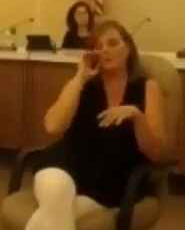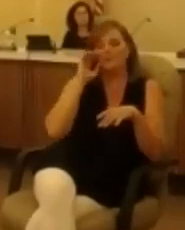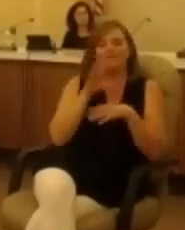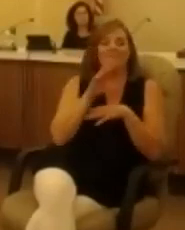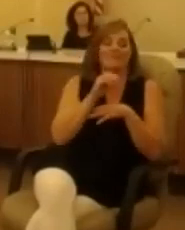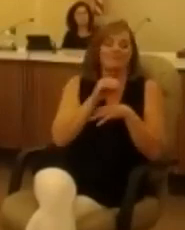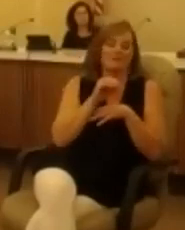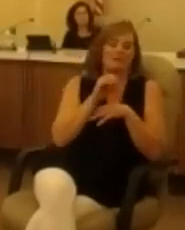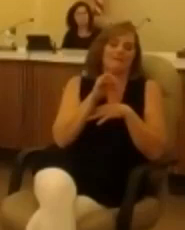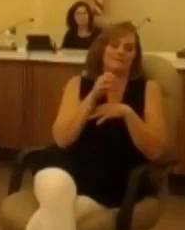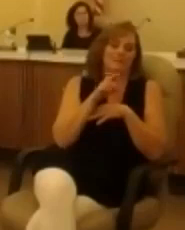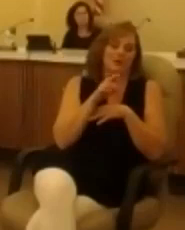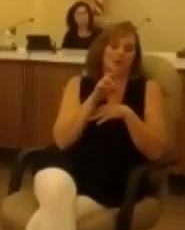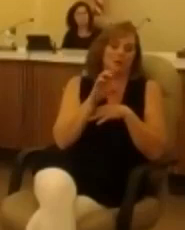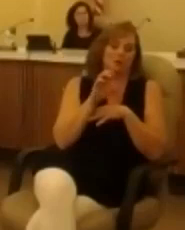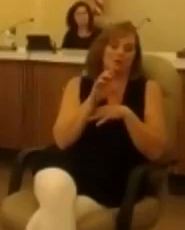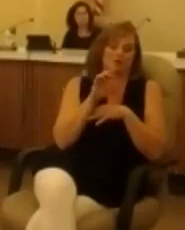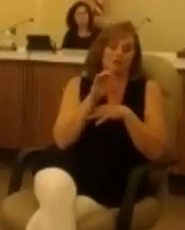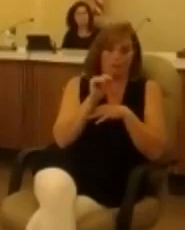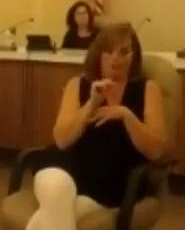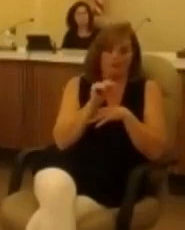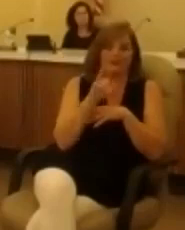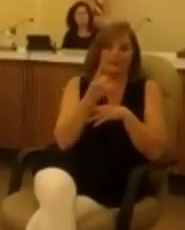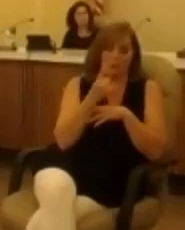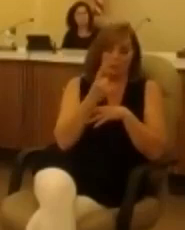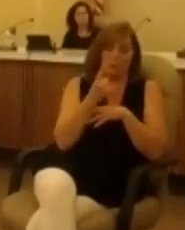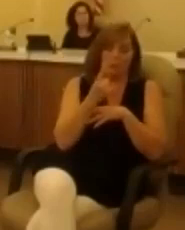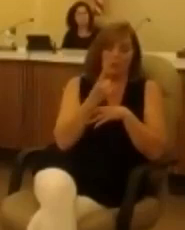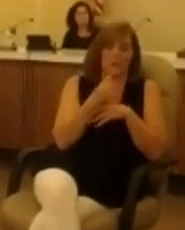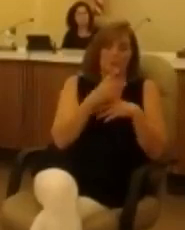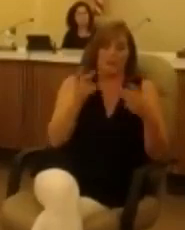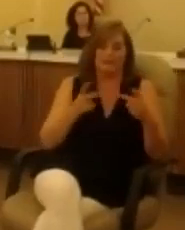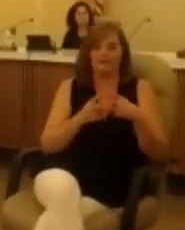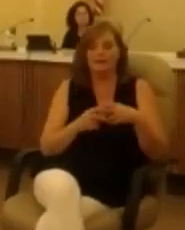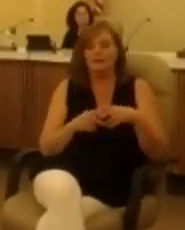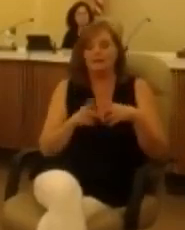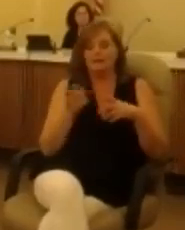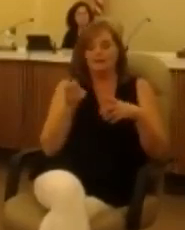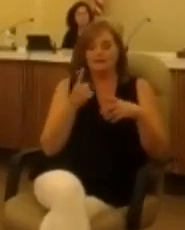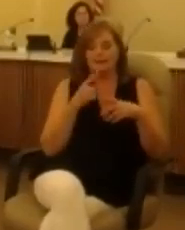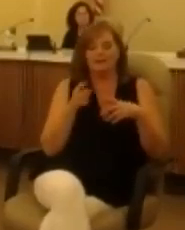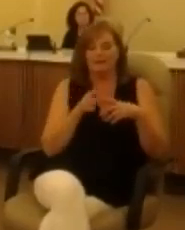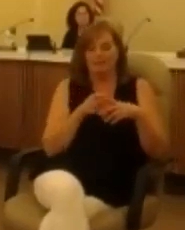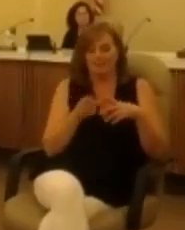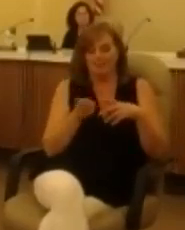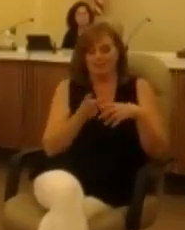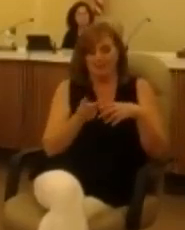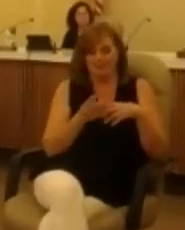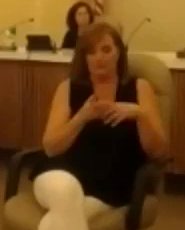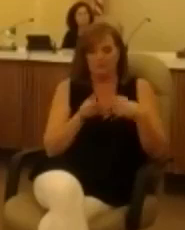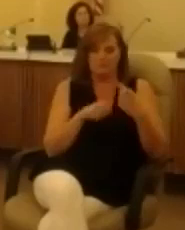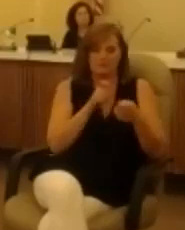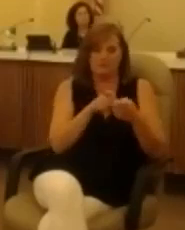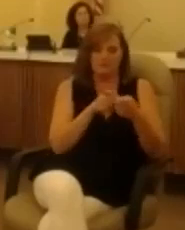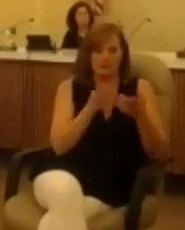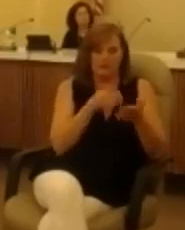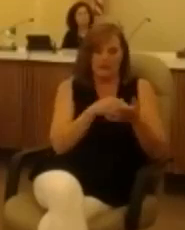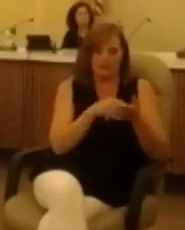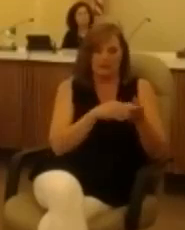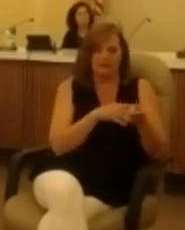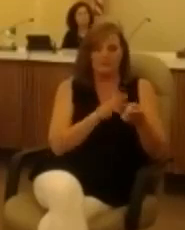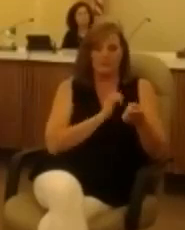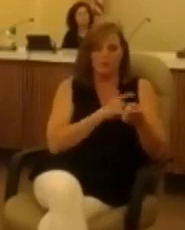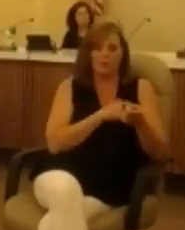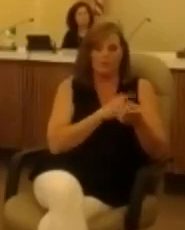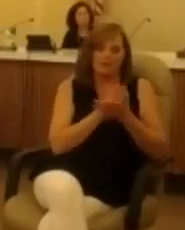is one, the most recent. These two ones in particular, again, whereas we've had